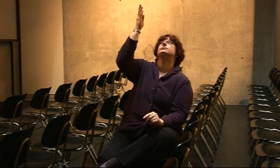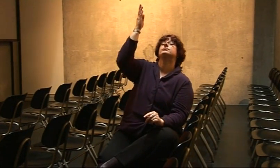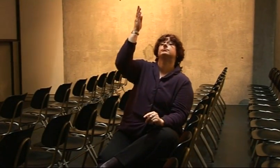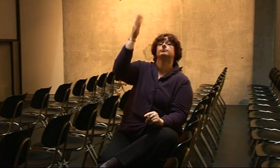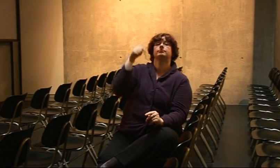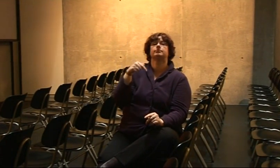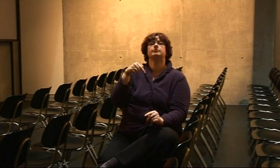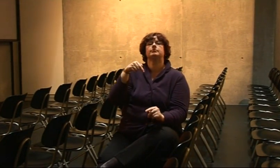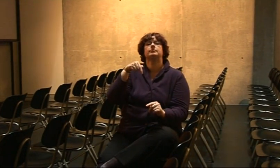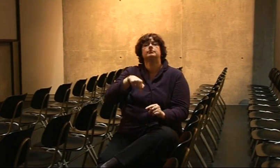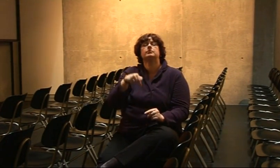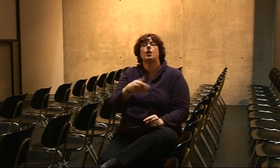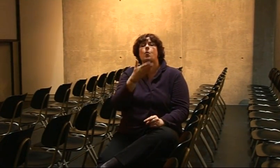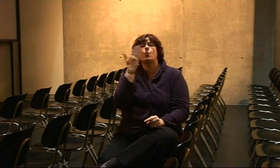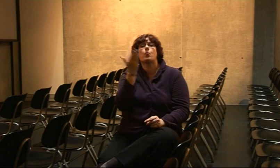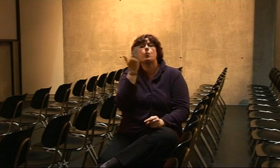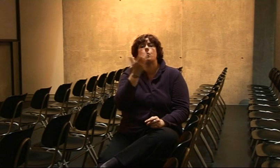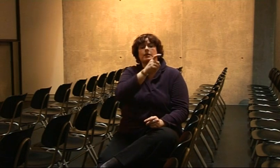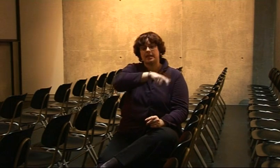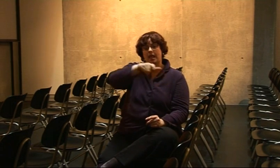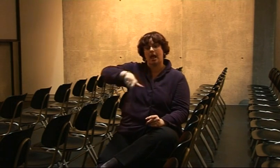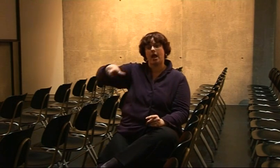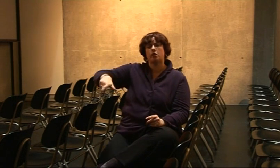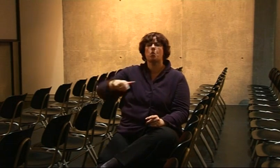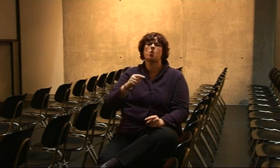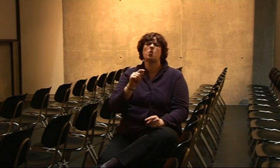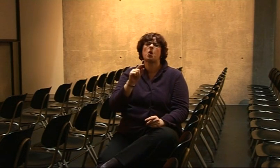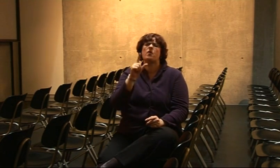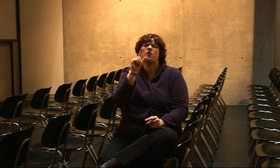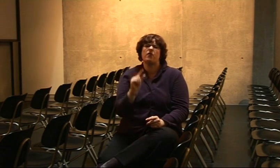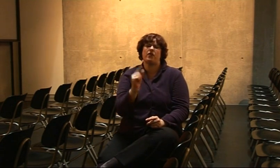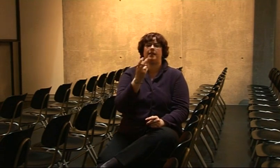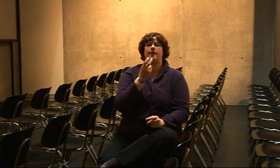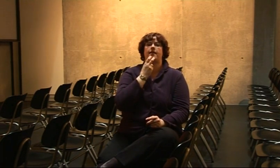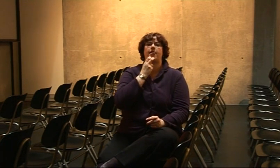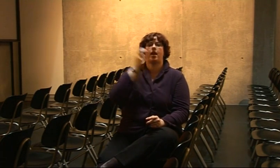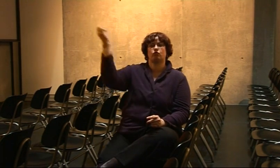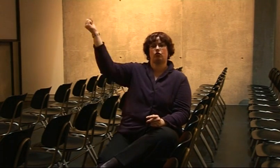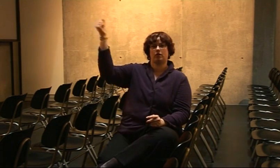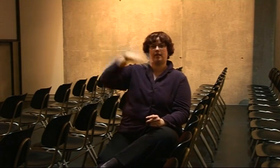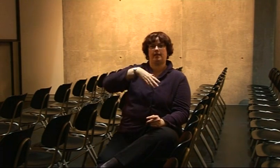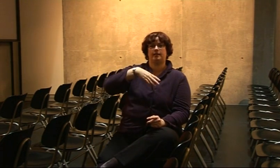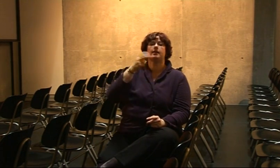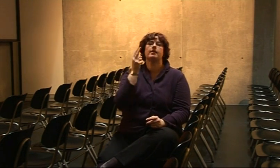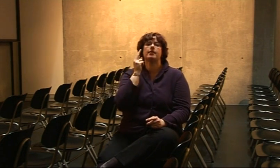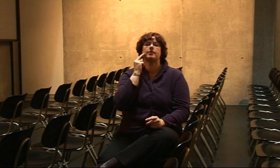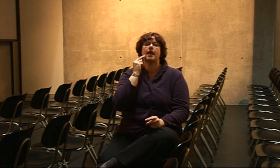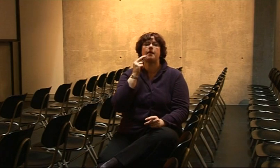These voids are central elements of the Libeskind building. 5 such rooms puncture the building vertically. They are not heated and